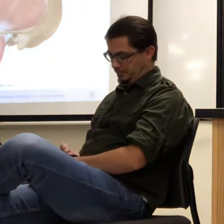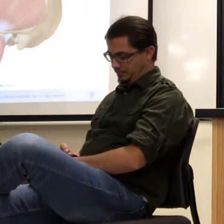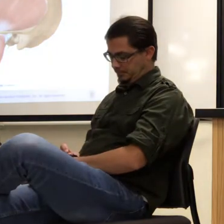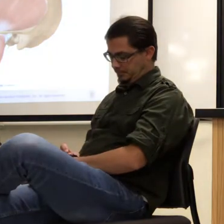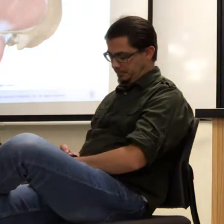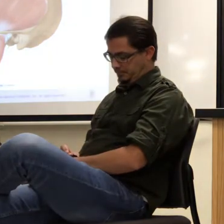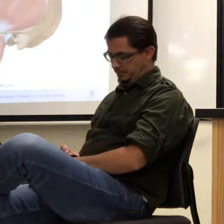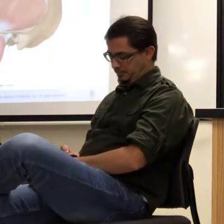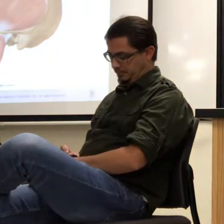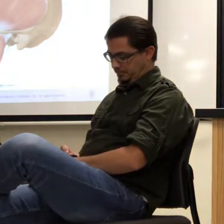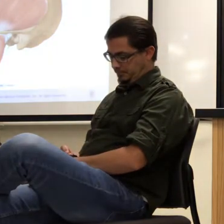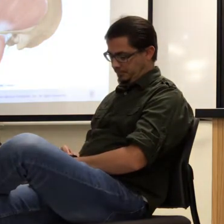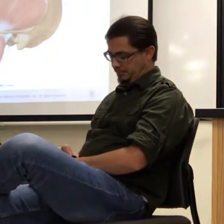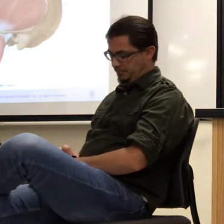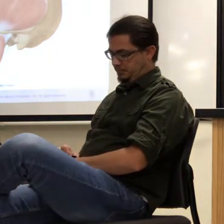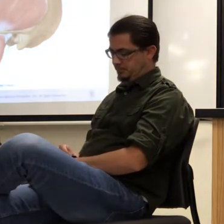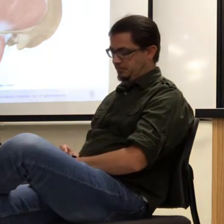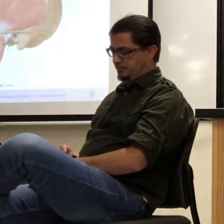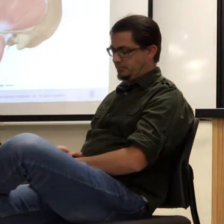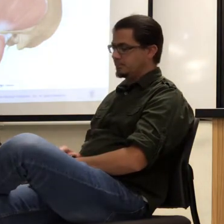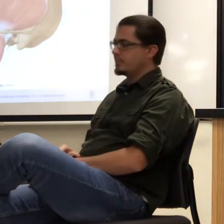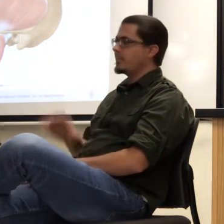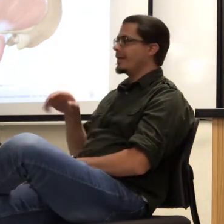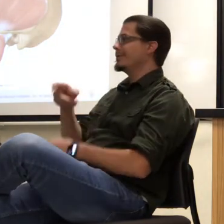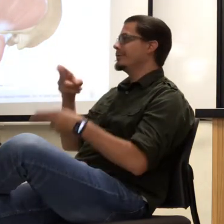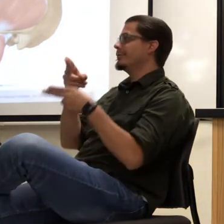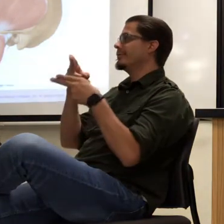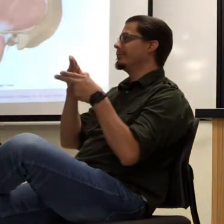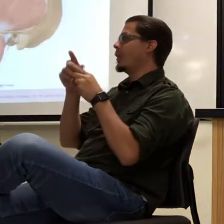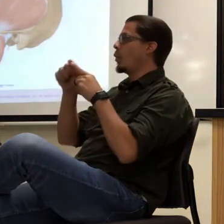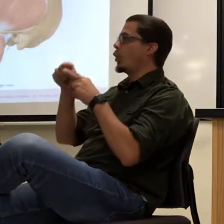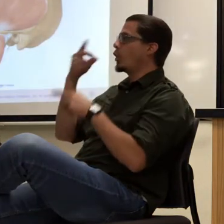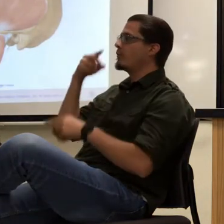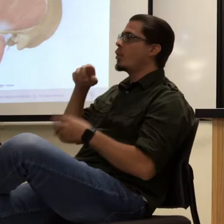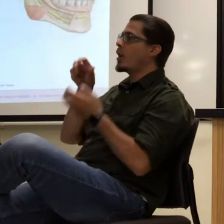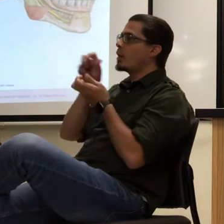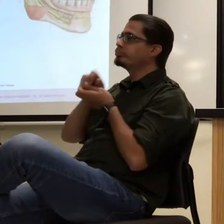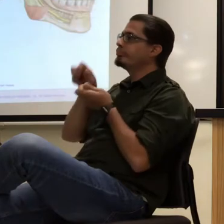Mastication is basically the word for chewing in anatomy there.